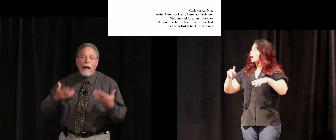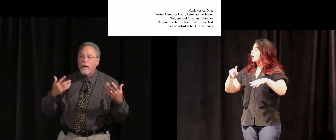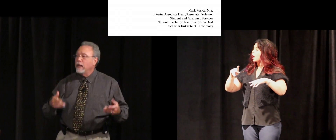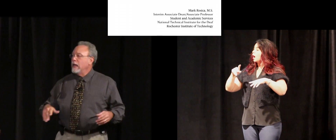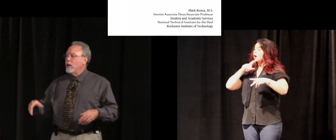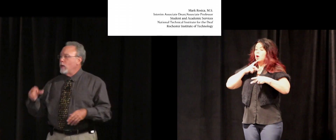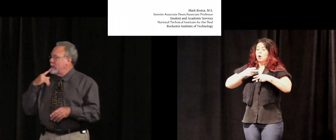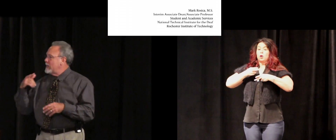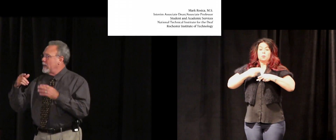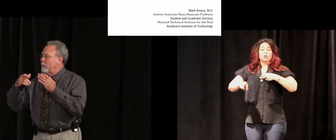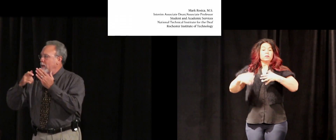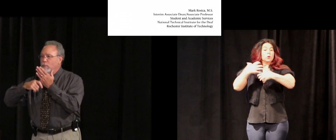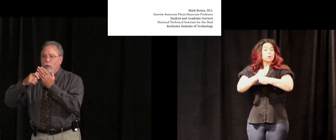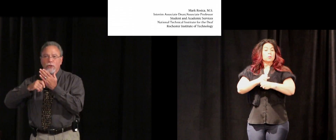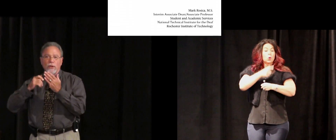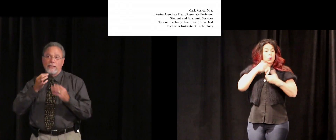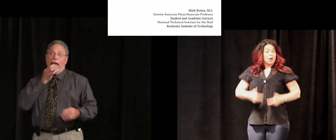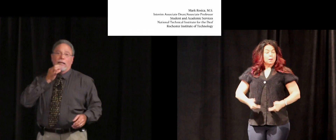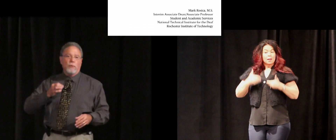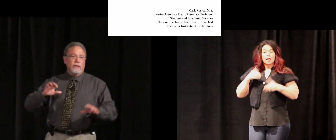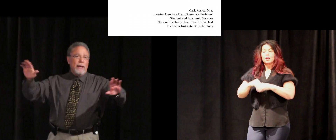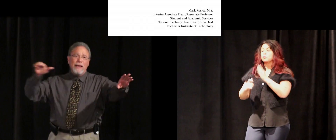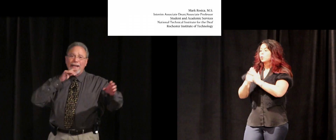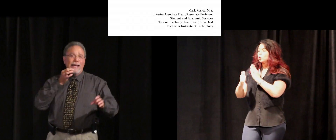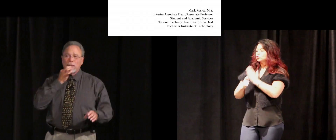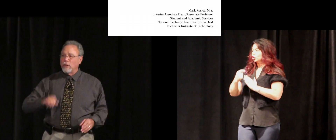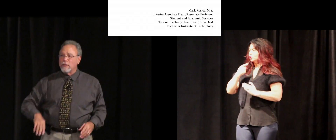services, principals, administrators.